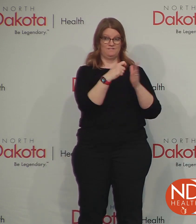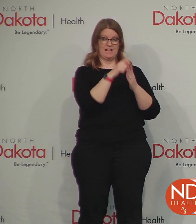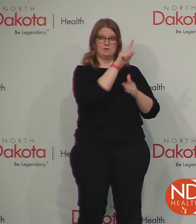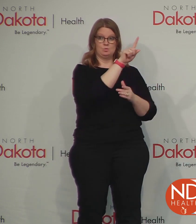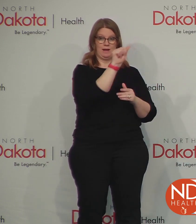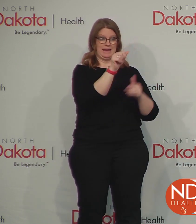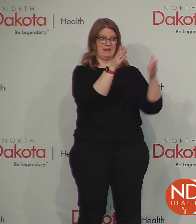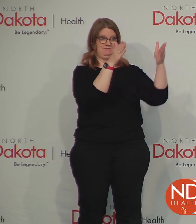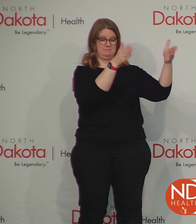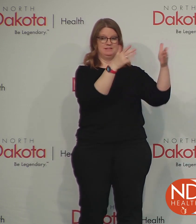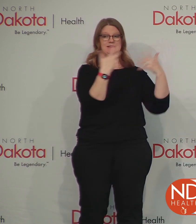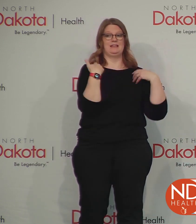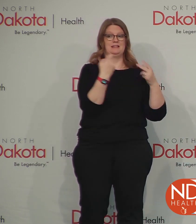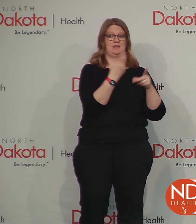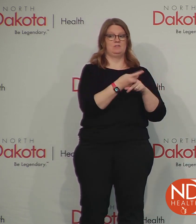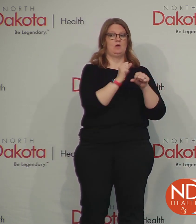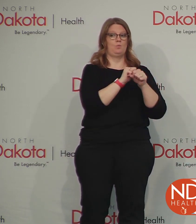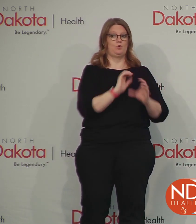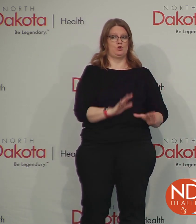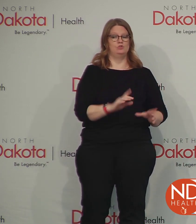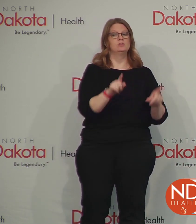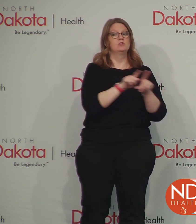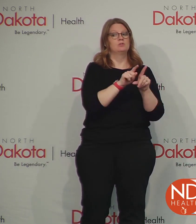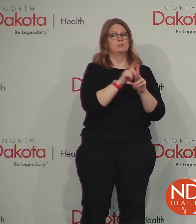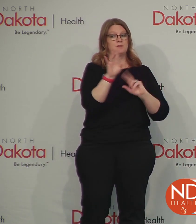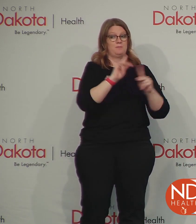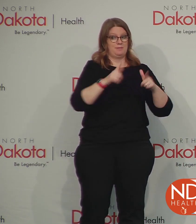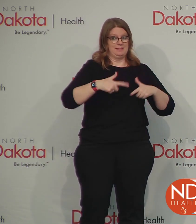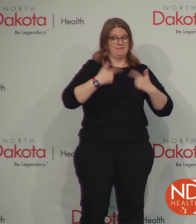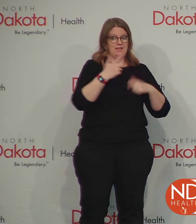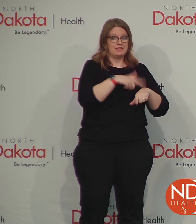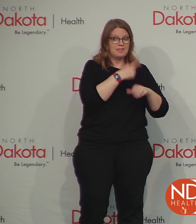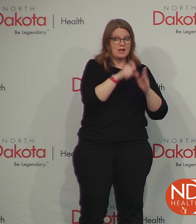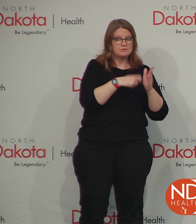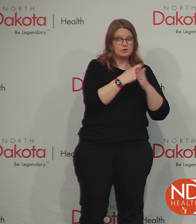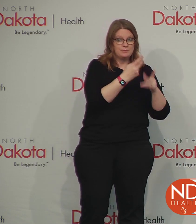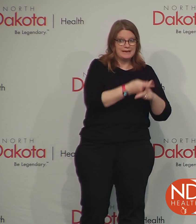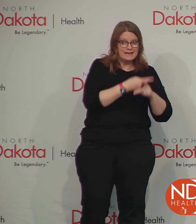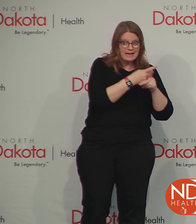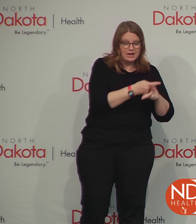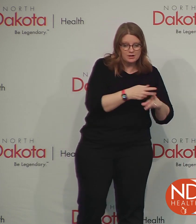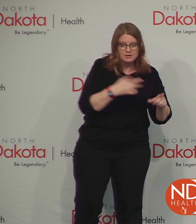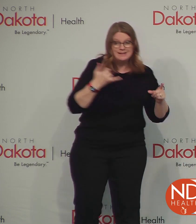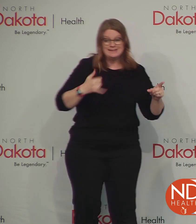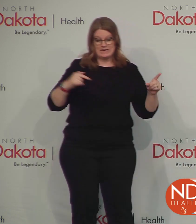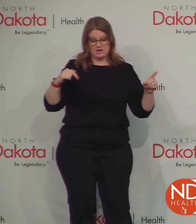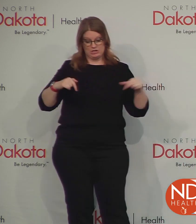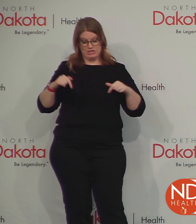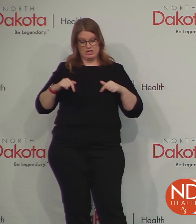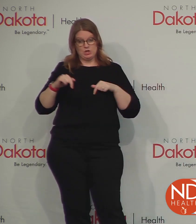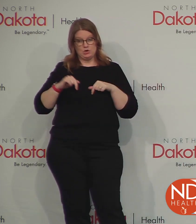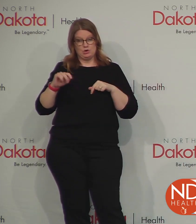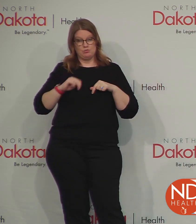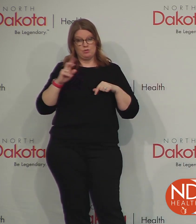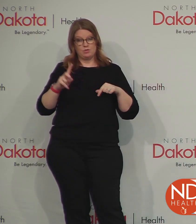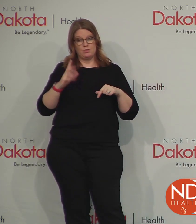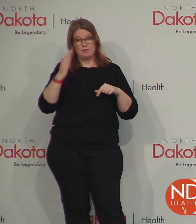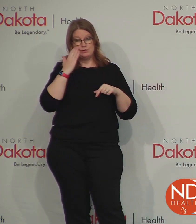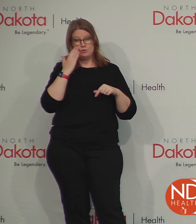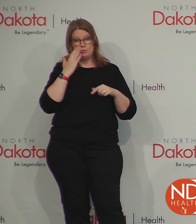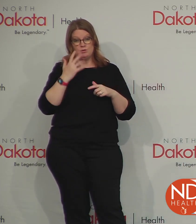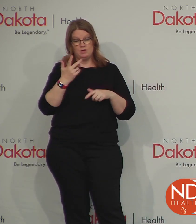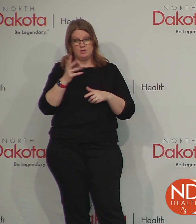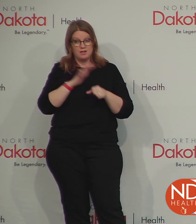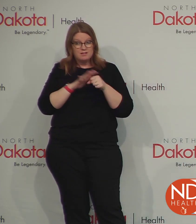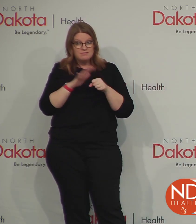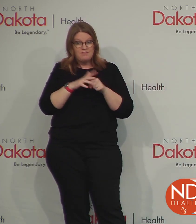1A, which is healthcare workers and long-term care residents. North Dakota, because we knew we wouldn't have enough vaccine for